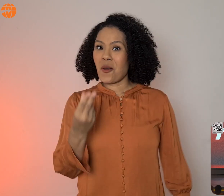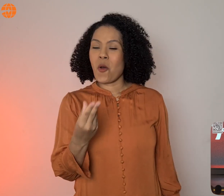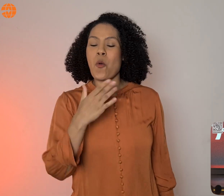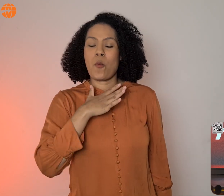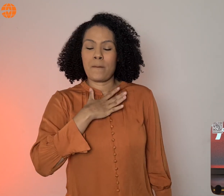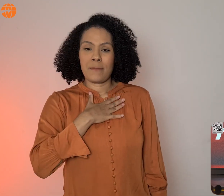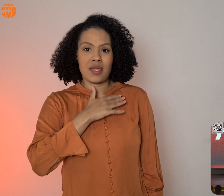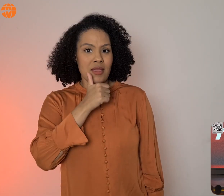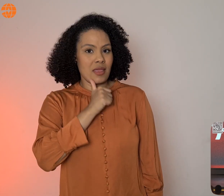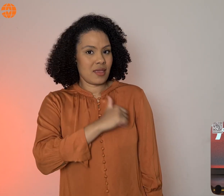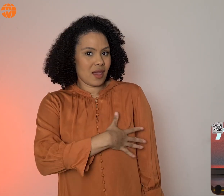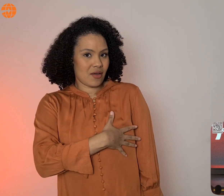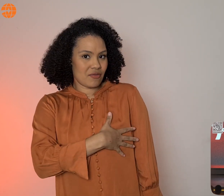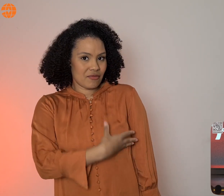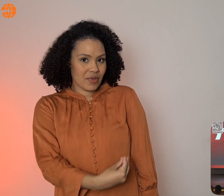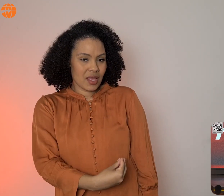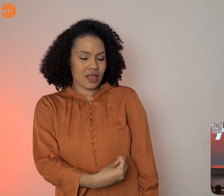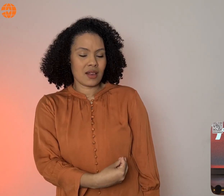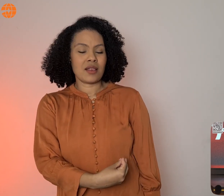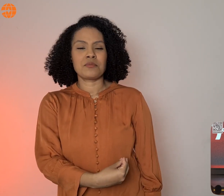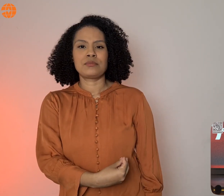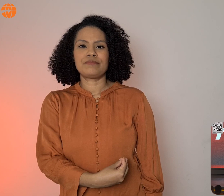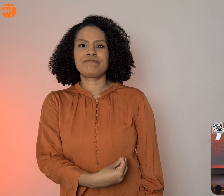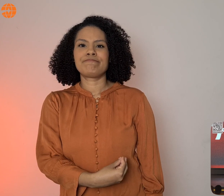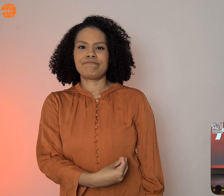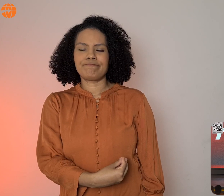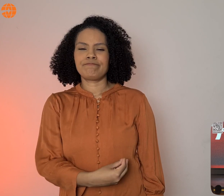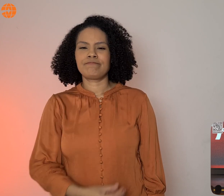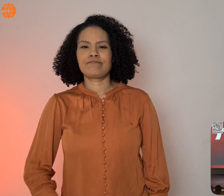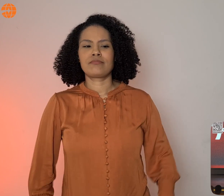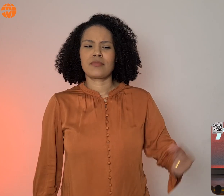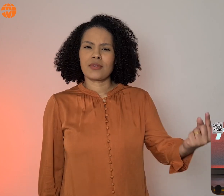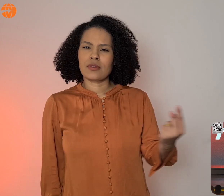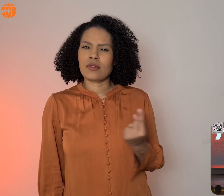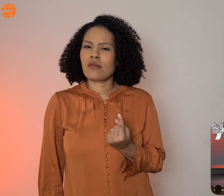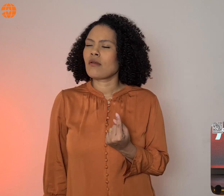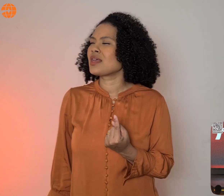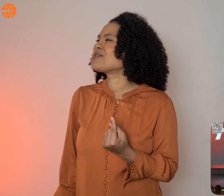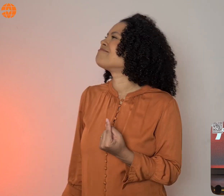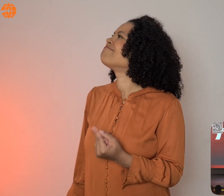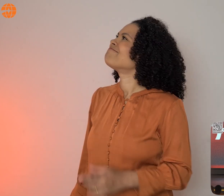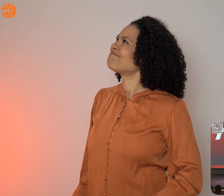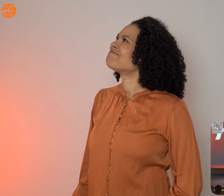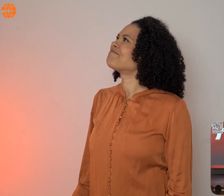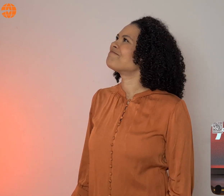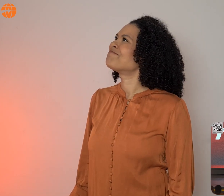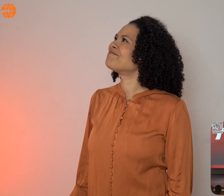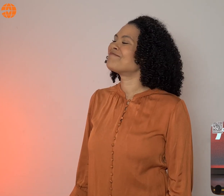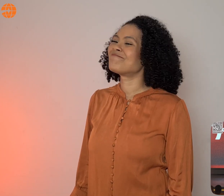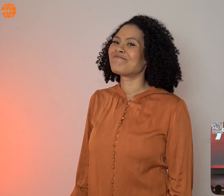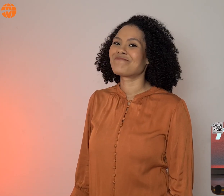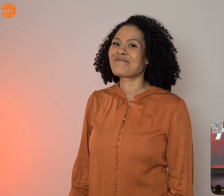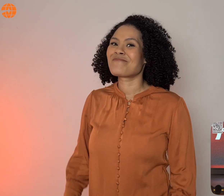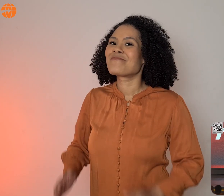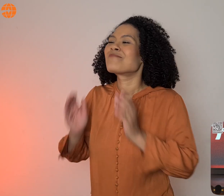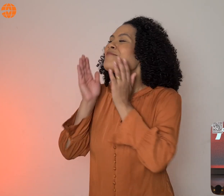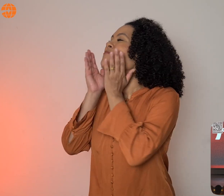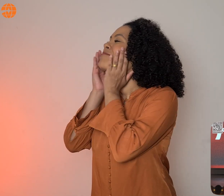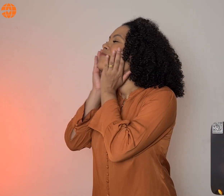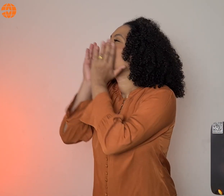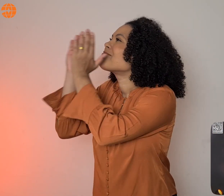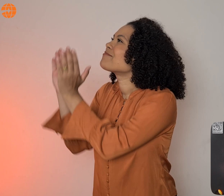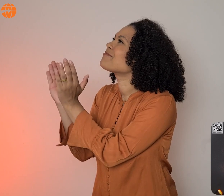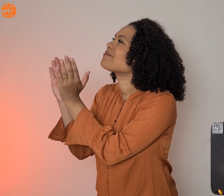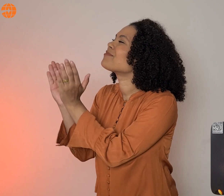Ou talvez um momento em que uma das minhas menininhas, held my face in her hands and said, "Daddy, I want to marry you one day." ela segurou o